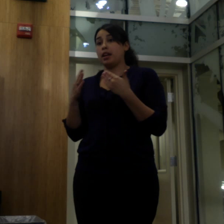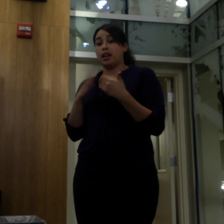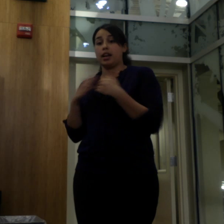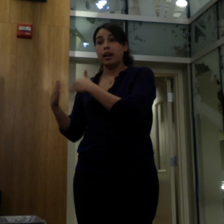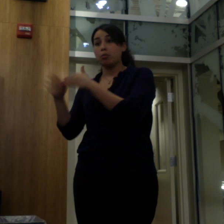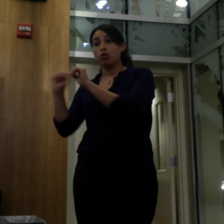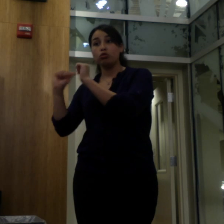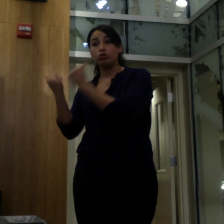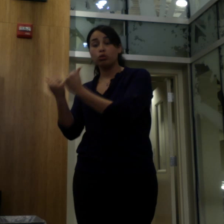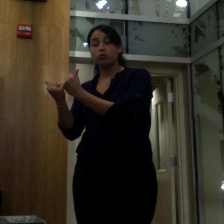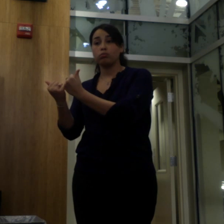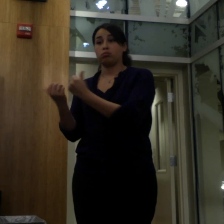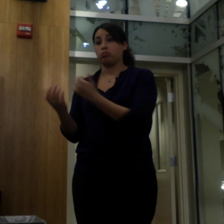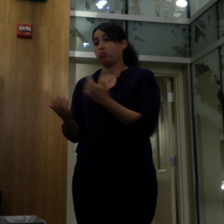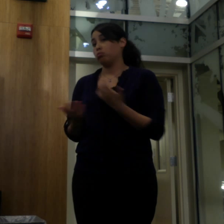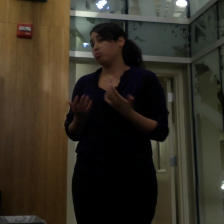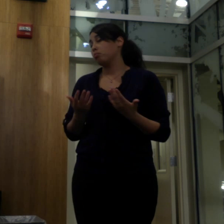may be